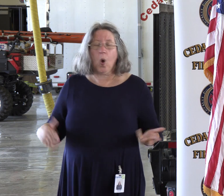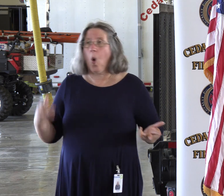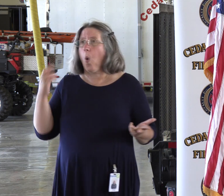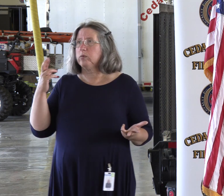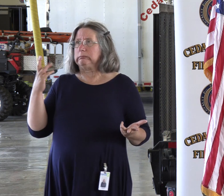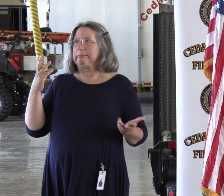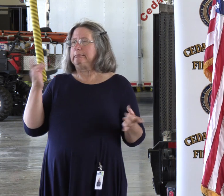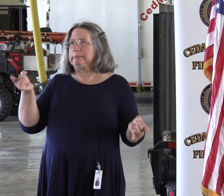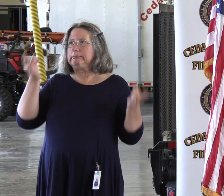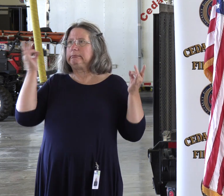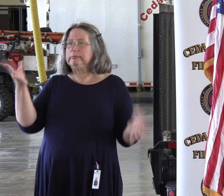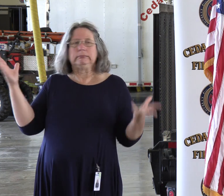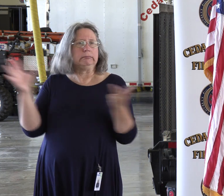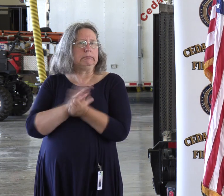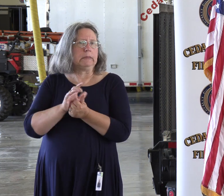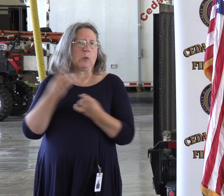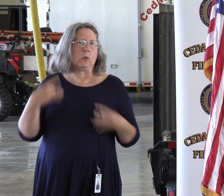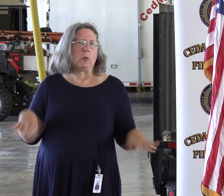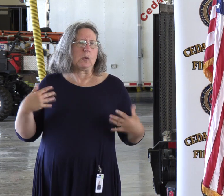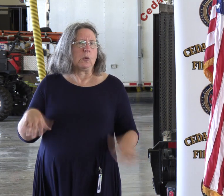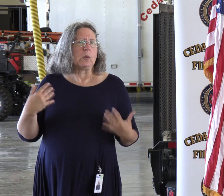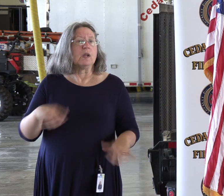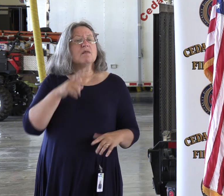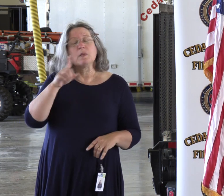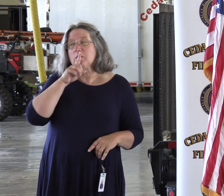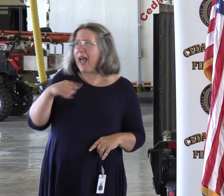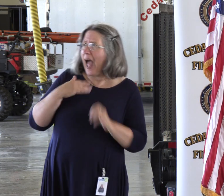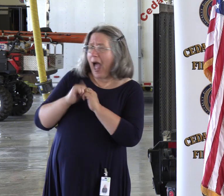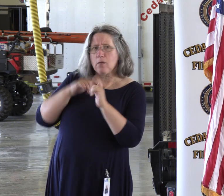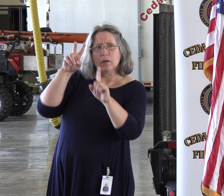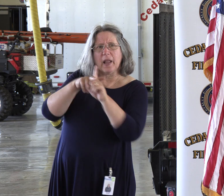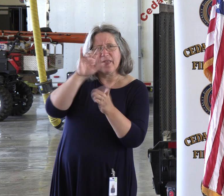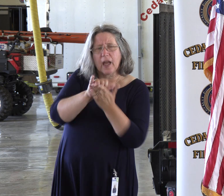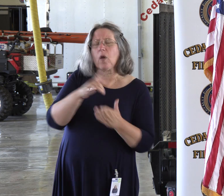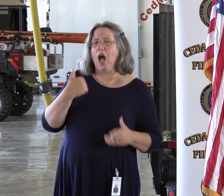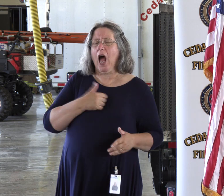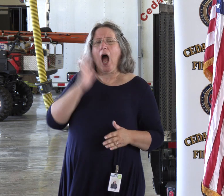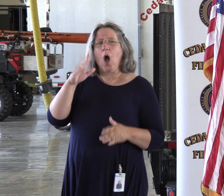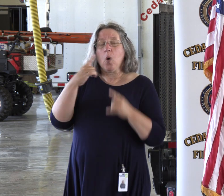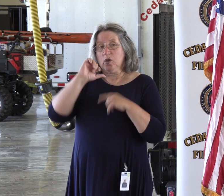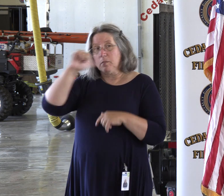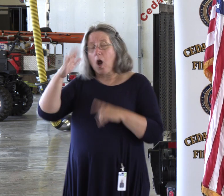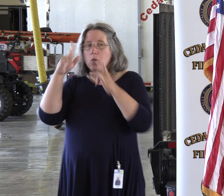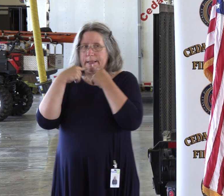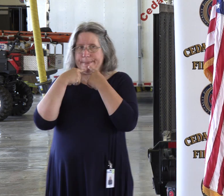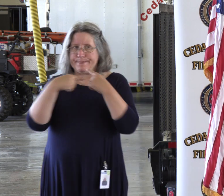major damage. That program, the details of how to apply for that will be announced through the media